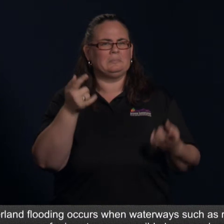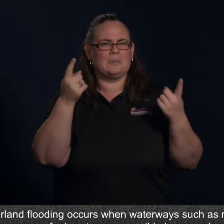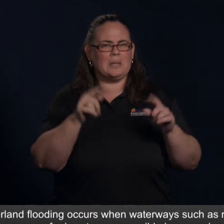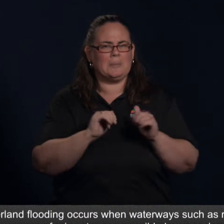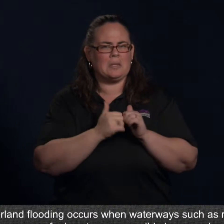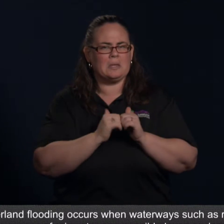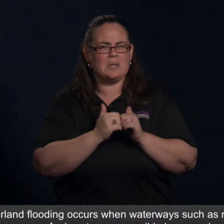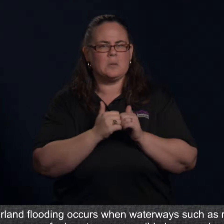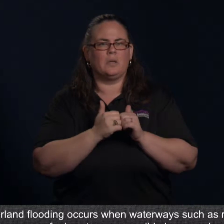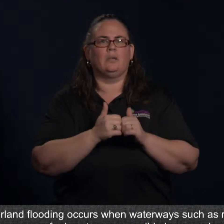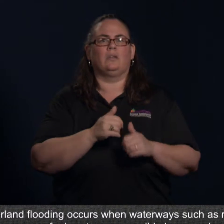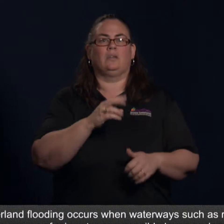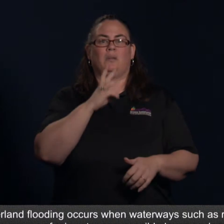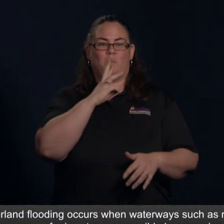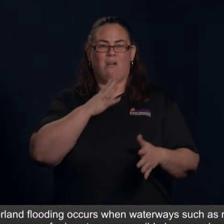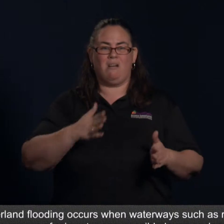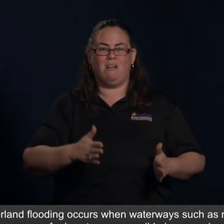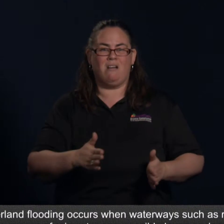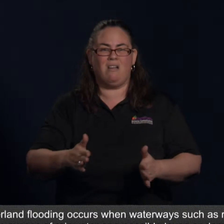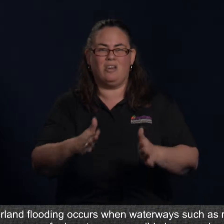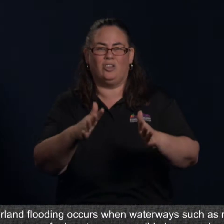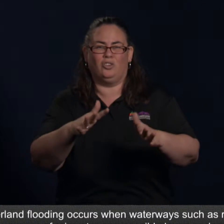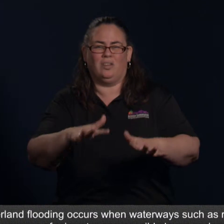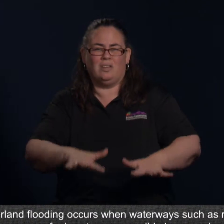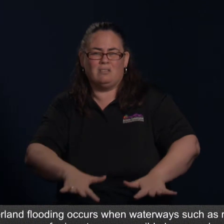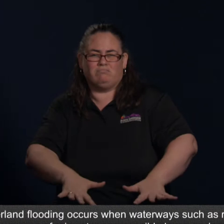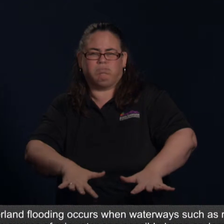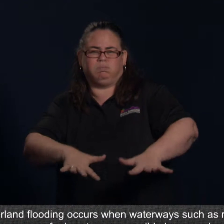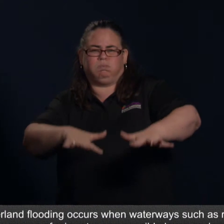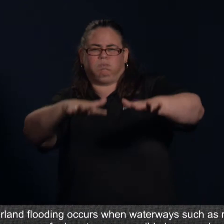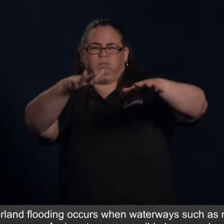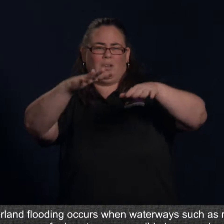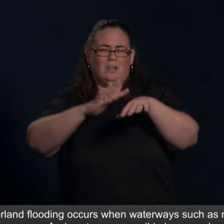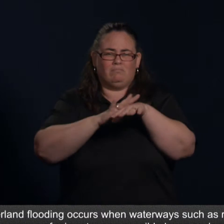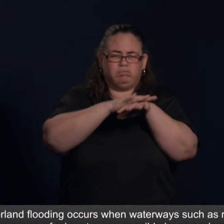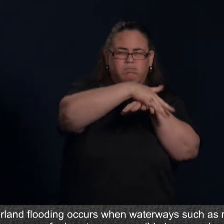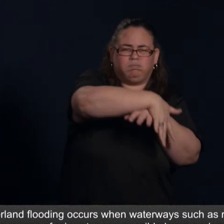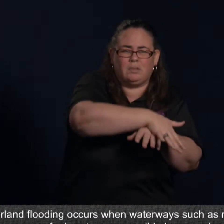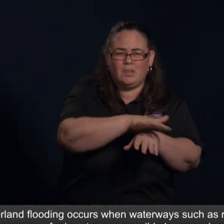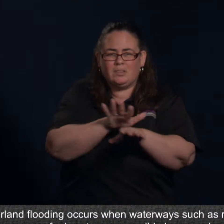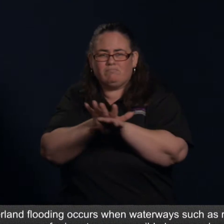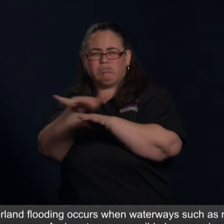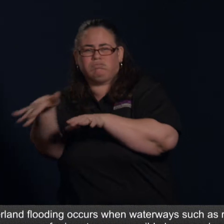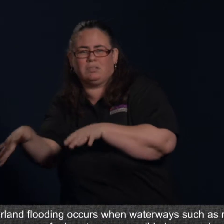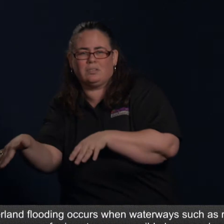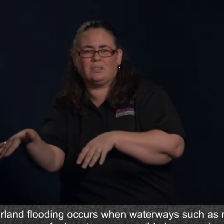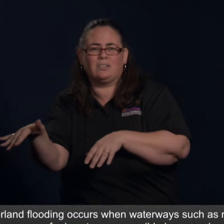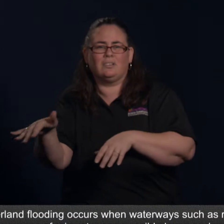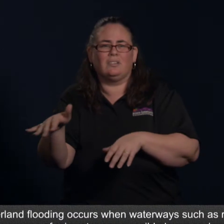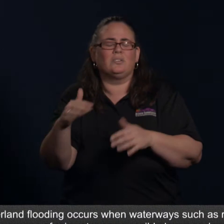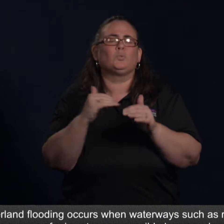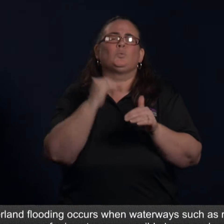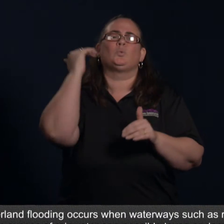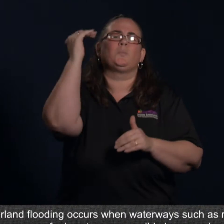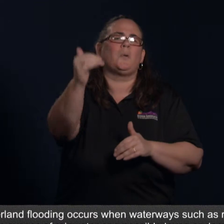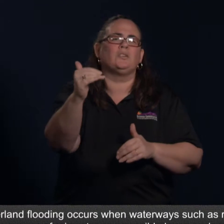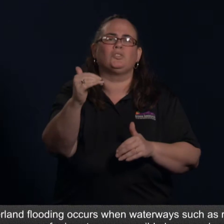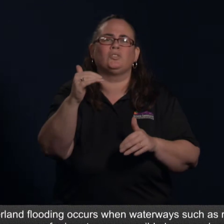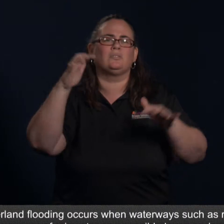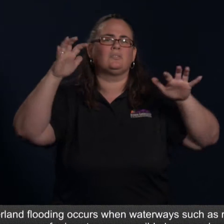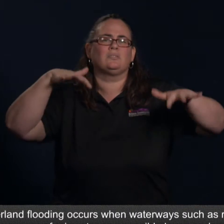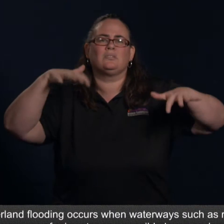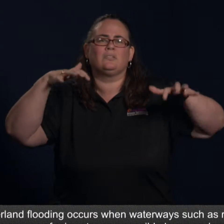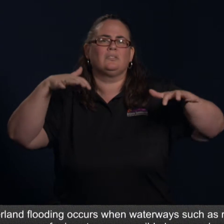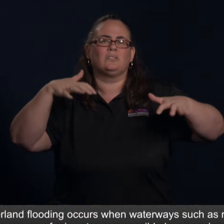Overland flooding occurs when waterways, such as rivers, overflow their banks due to an excess